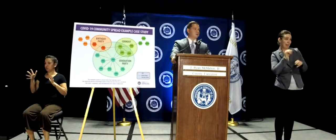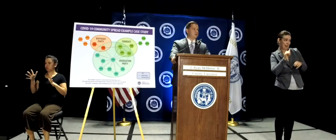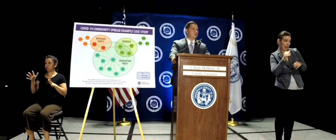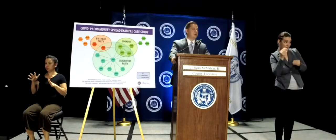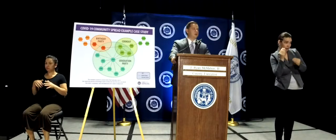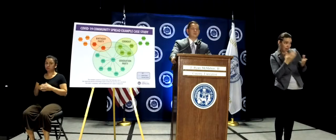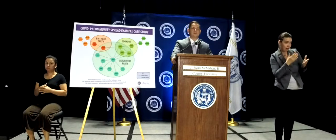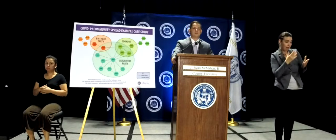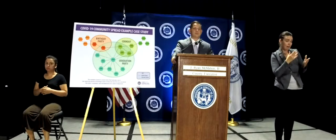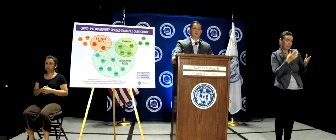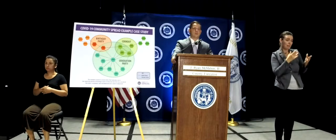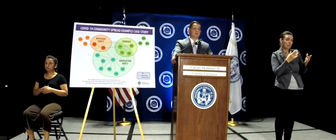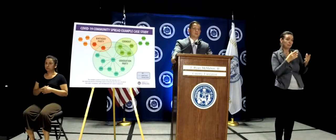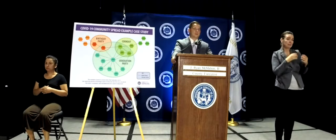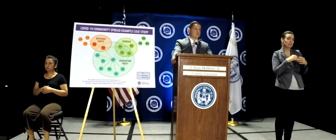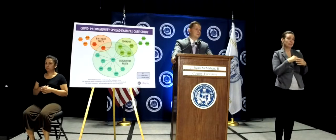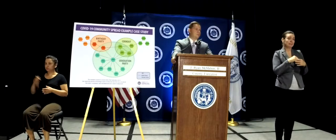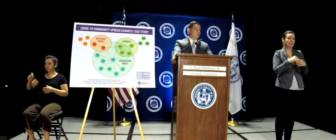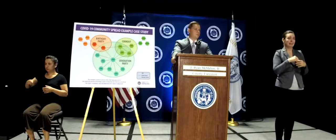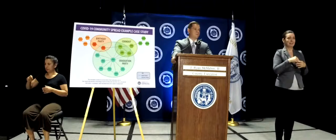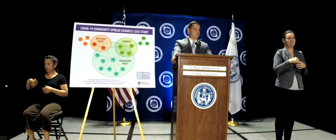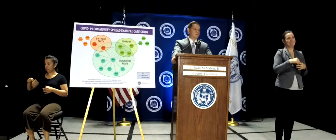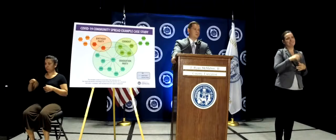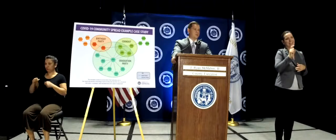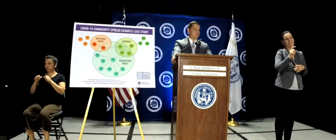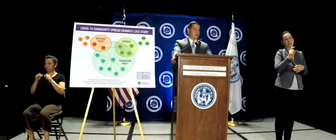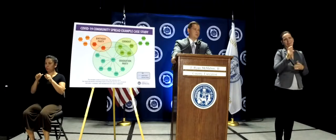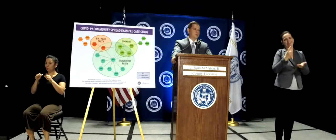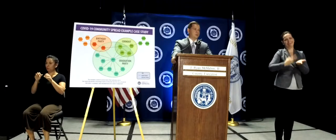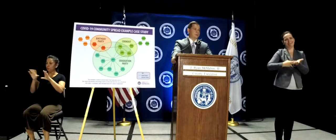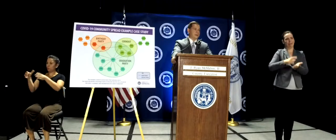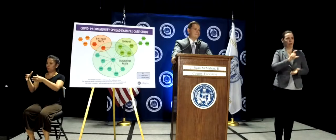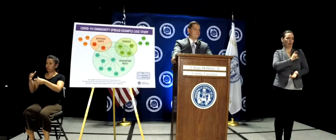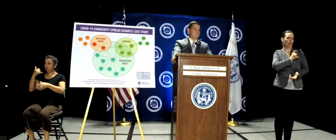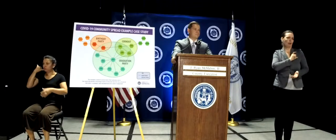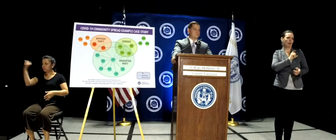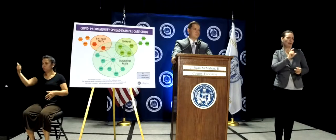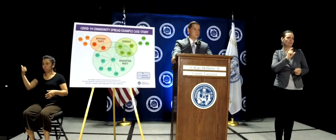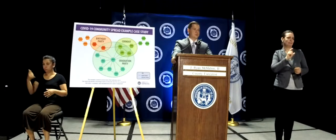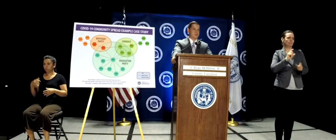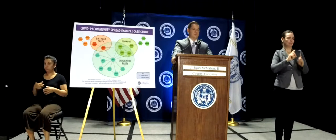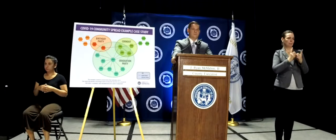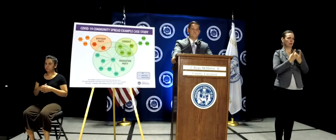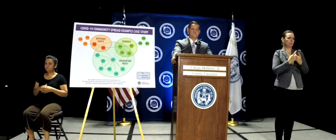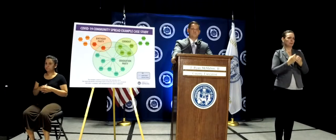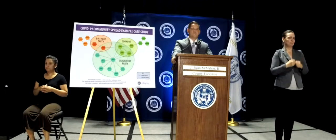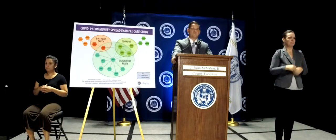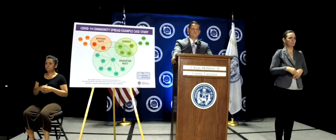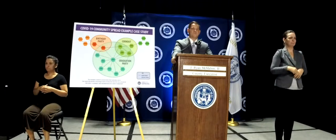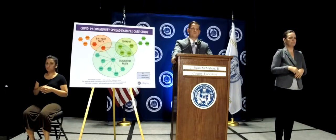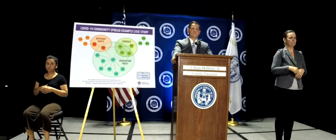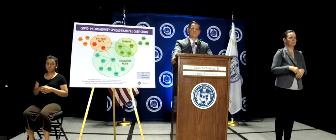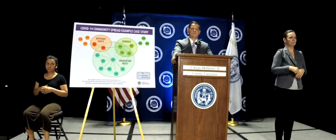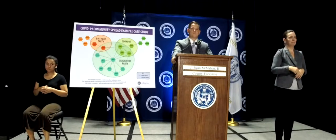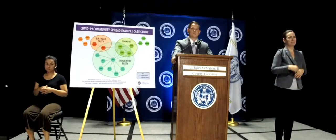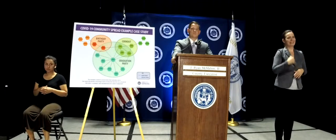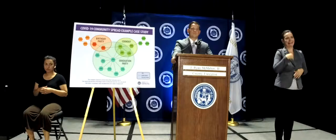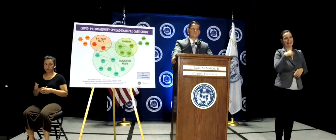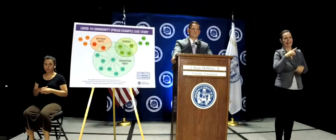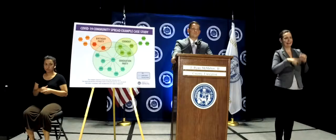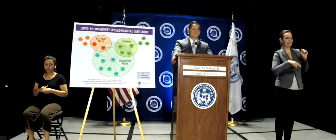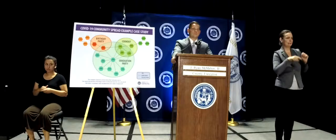in an Article 78. So talk to Bobby Durr about that. He'll share it with you.